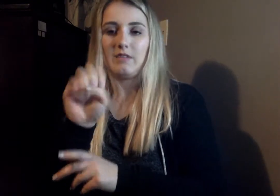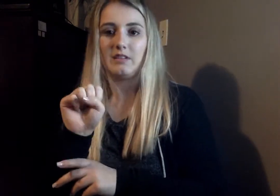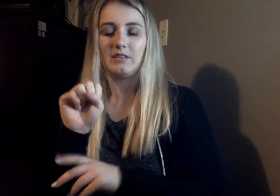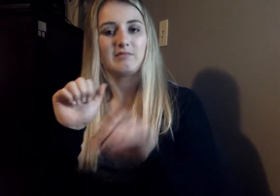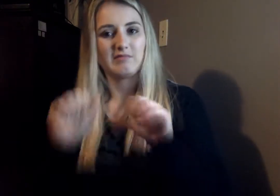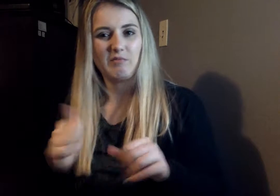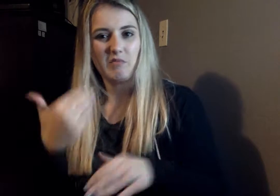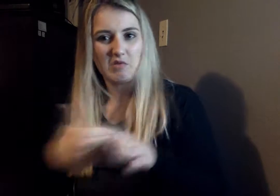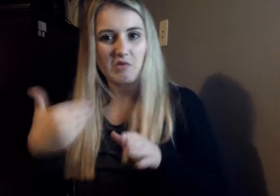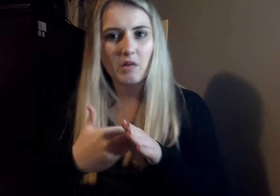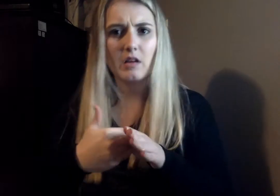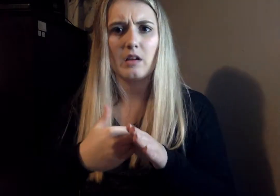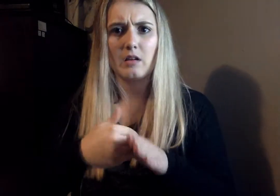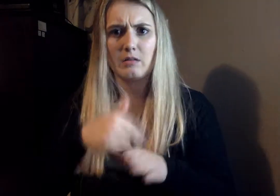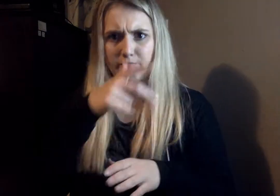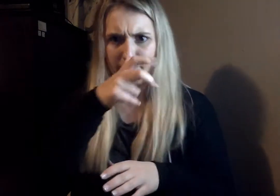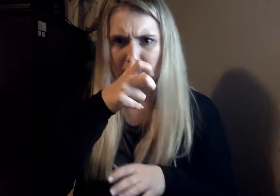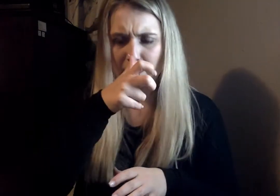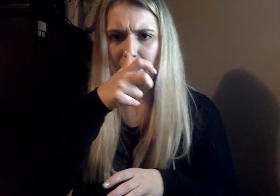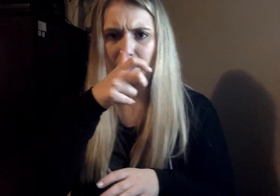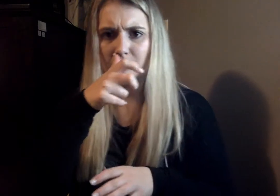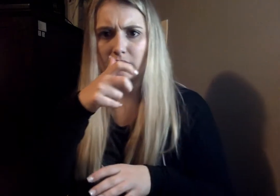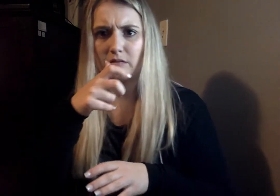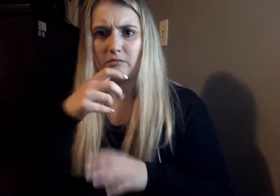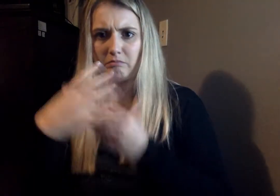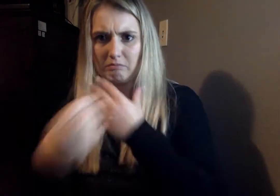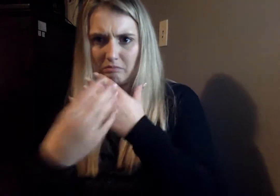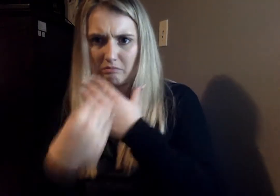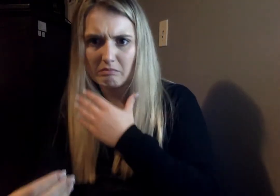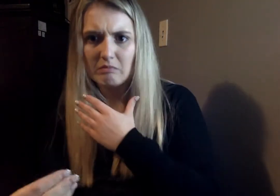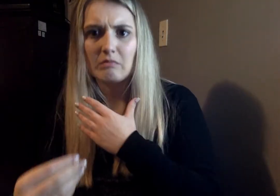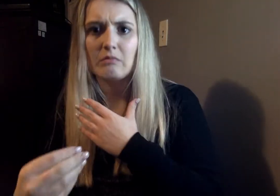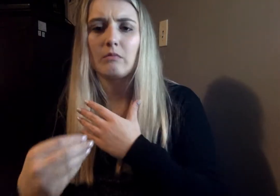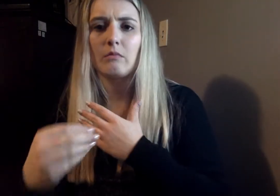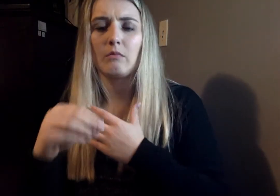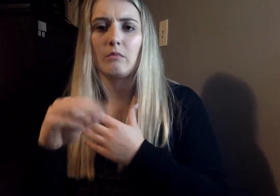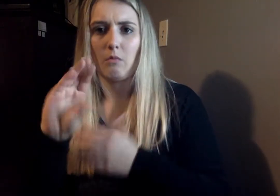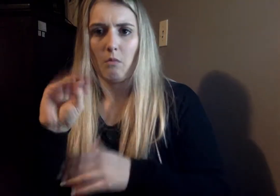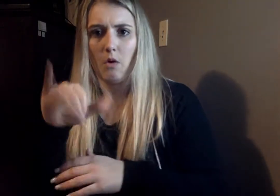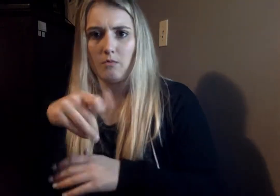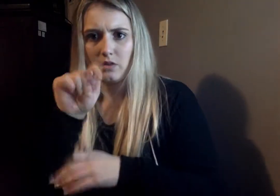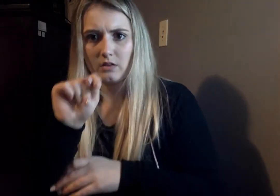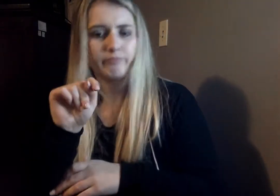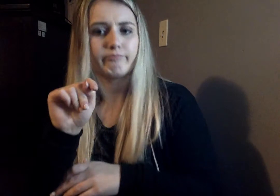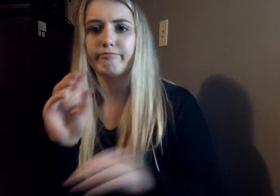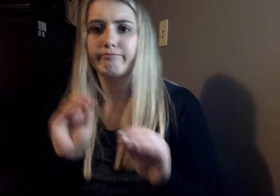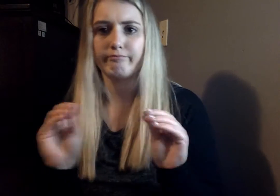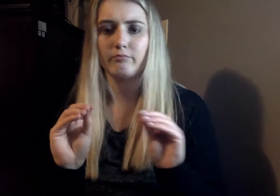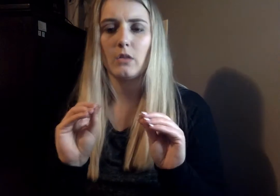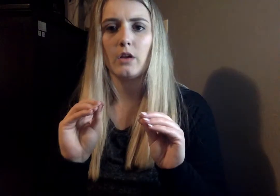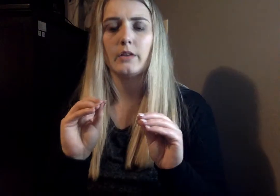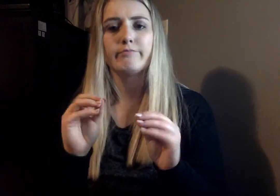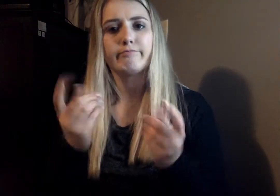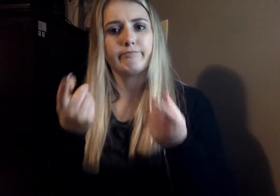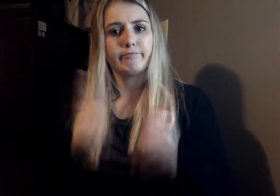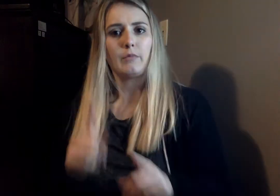actually bugs or any kind of external objects at all. Rather, they exist inside your eyeball. Floaters may seem to be